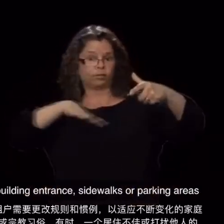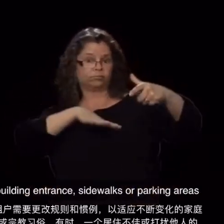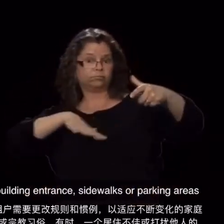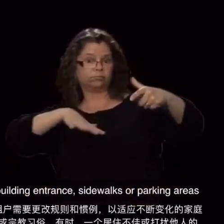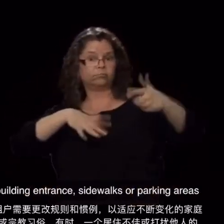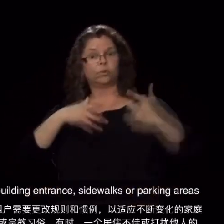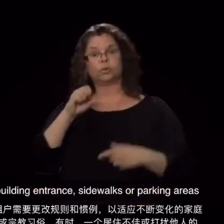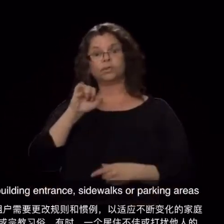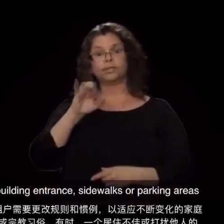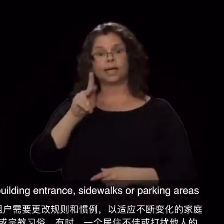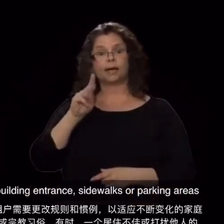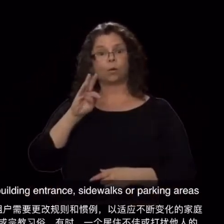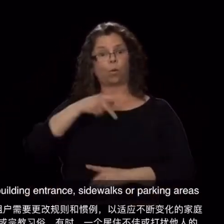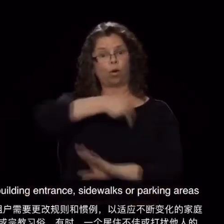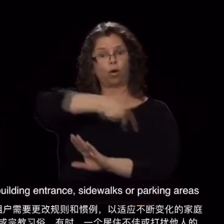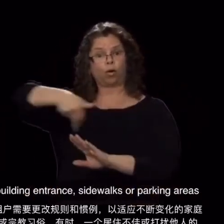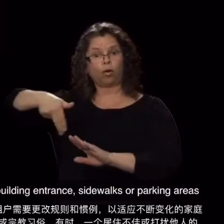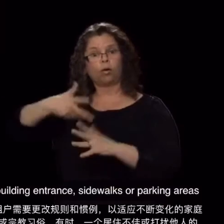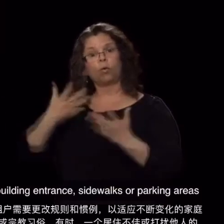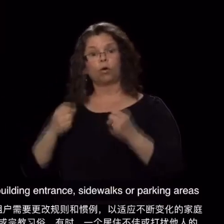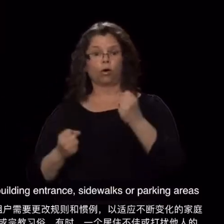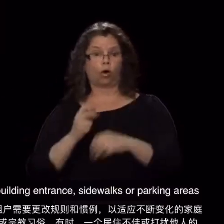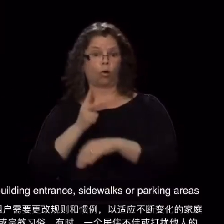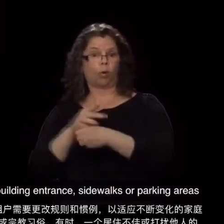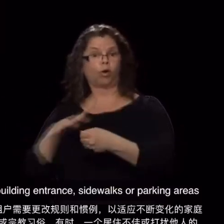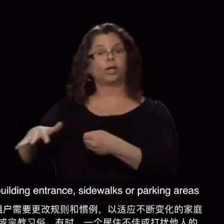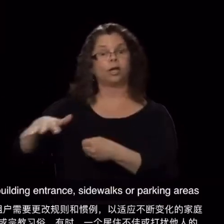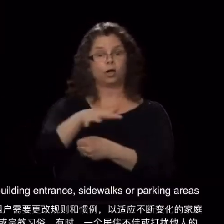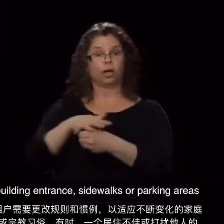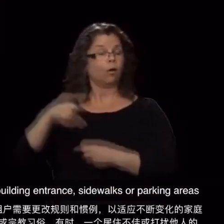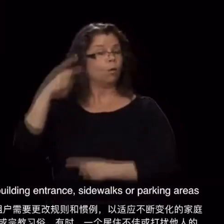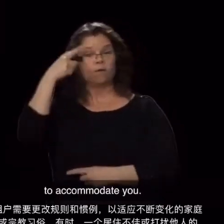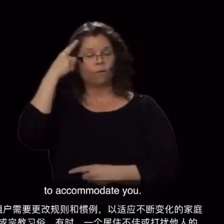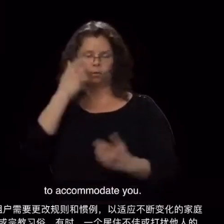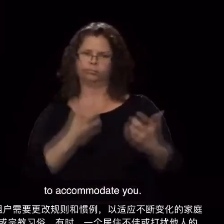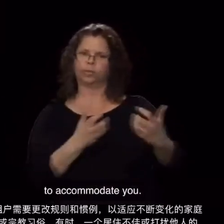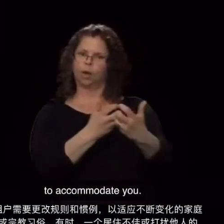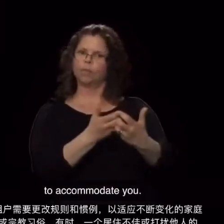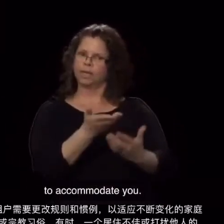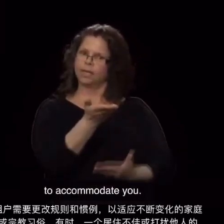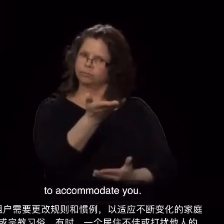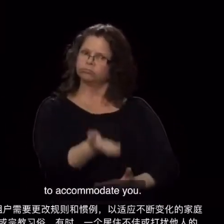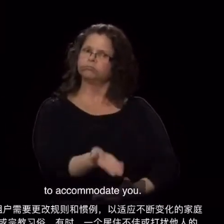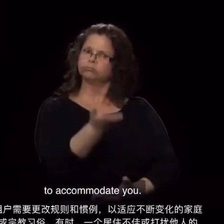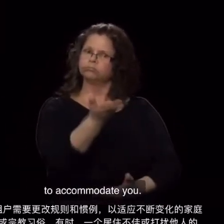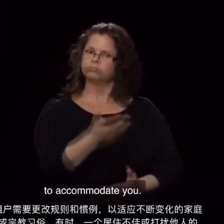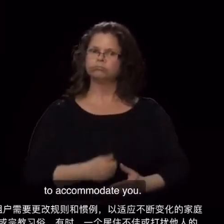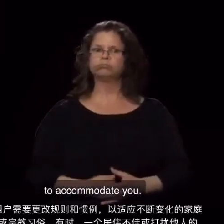building entrance, sidewalks, or parking areas to accommodate you.